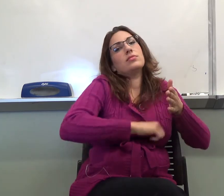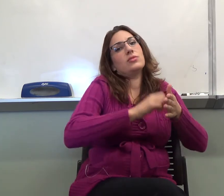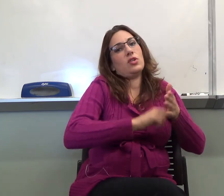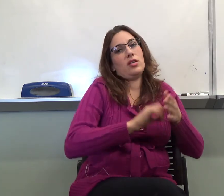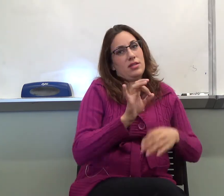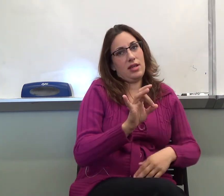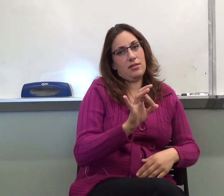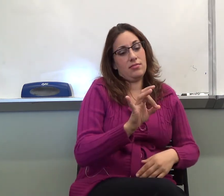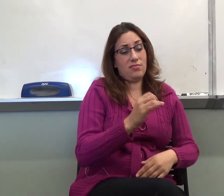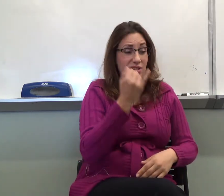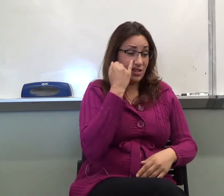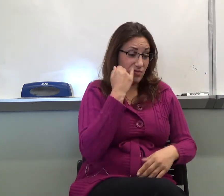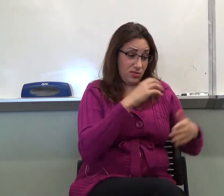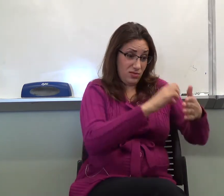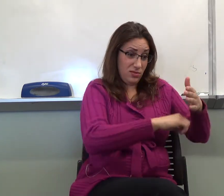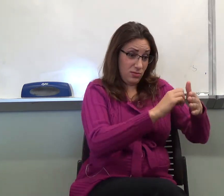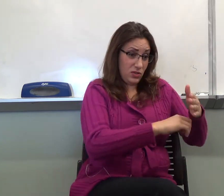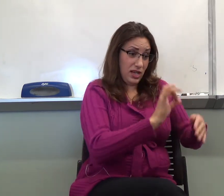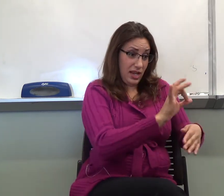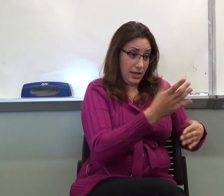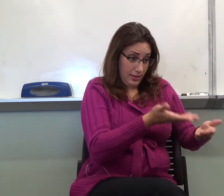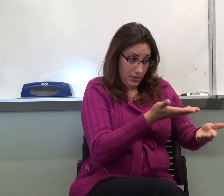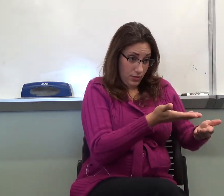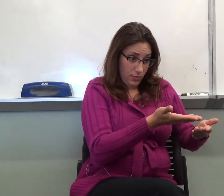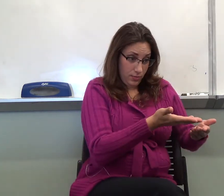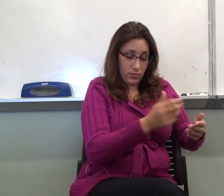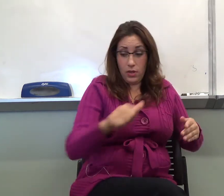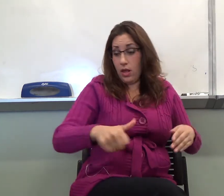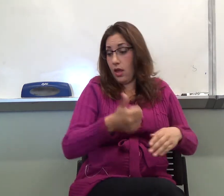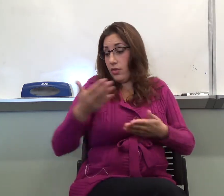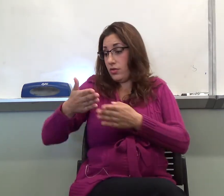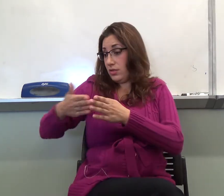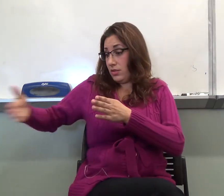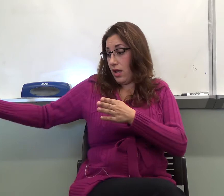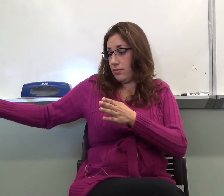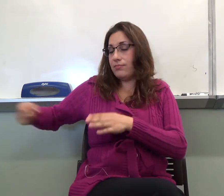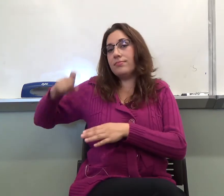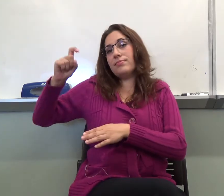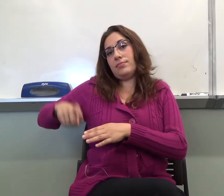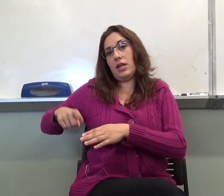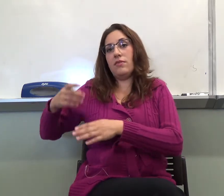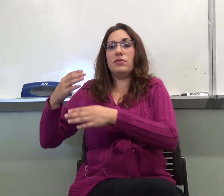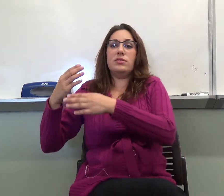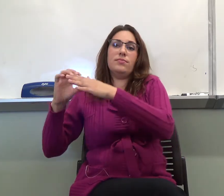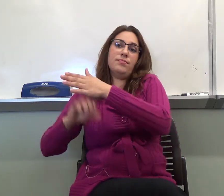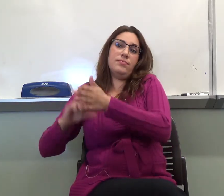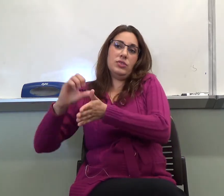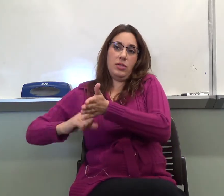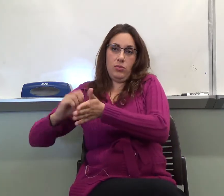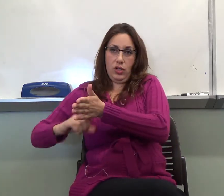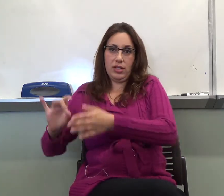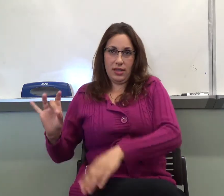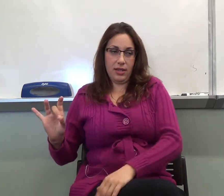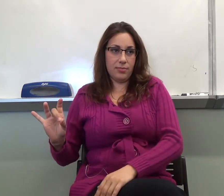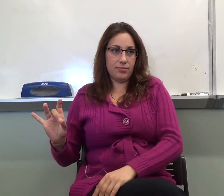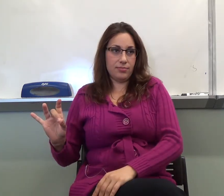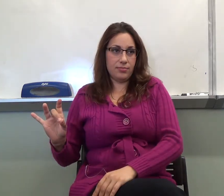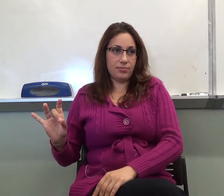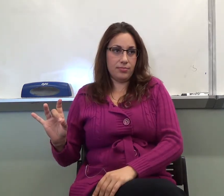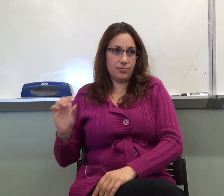side, I must do it from this side also. Do it horizontally, do it vertically, it doesn't make any difference. There it goes. Now you've got y